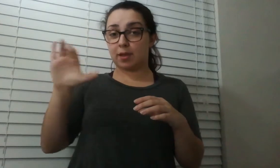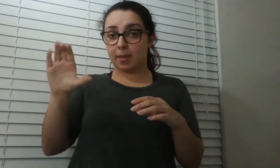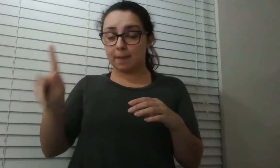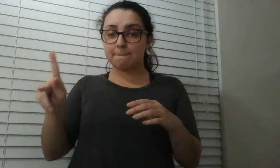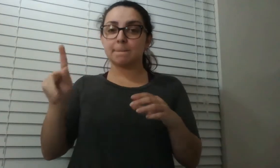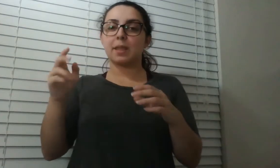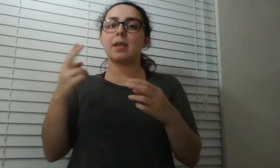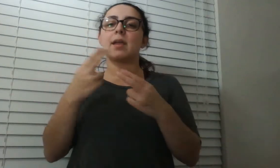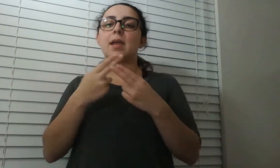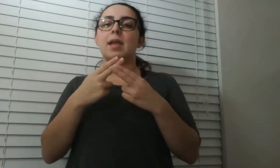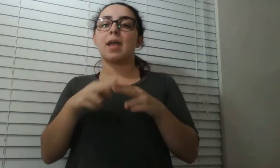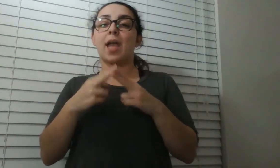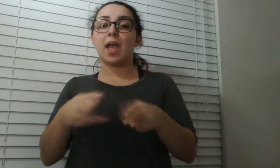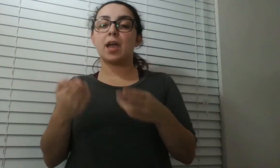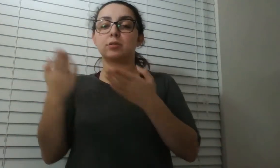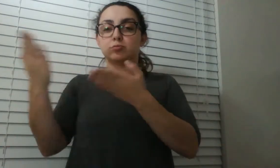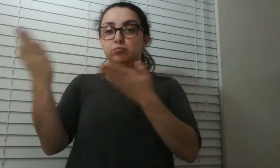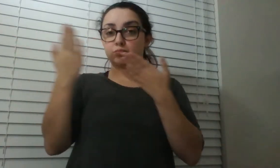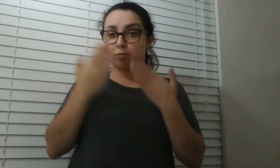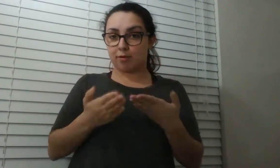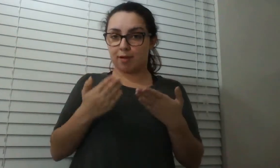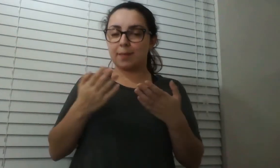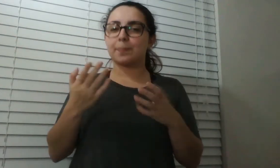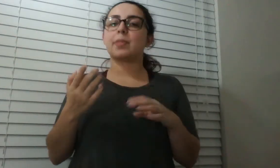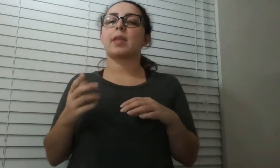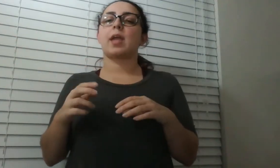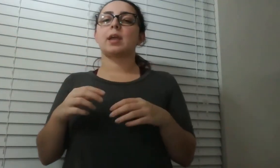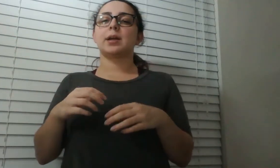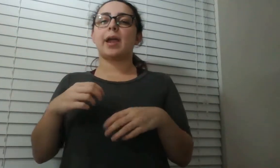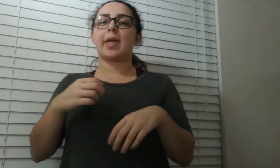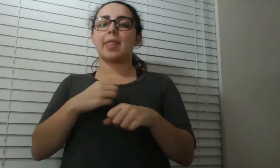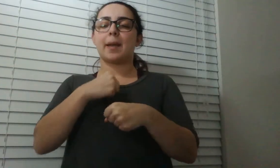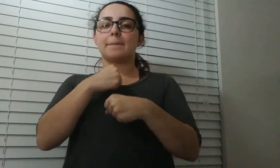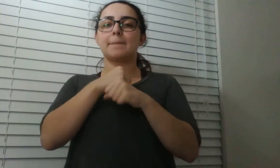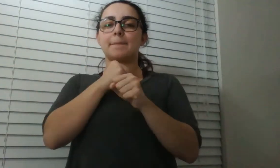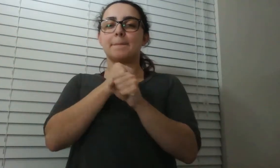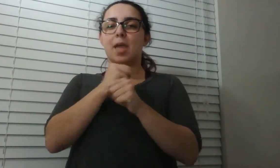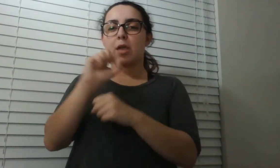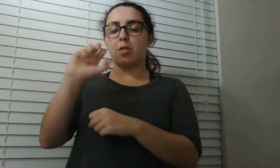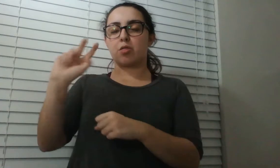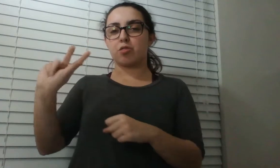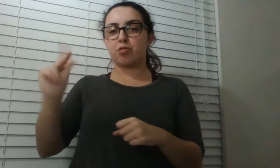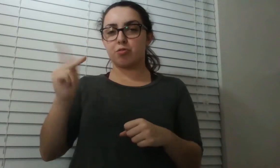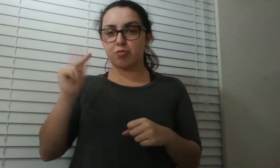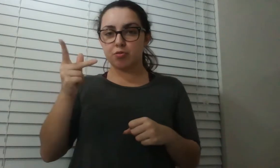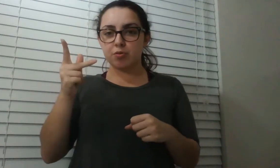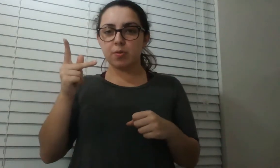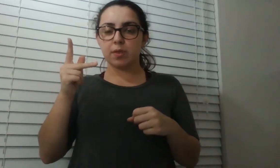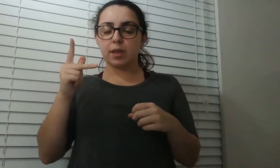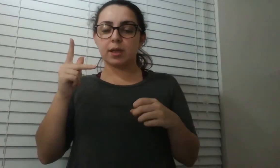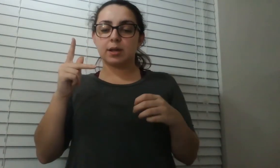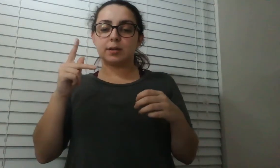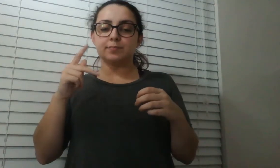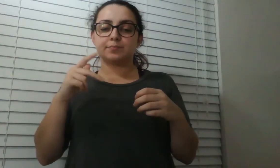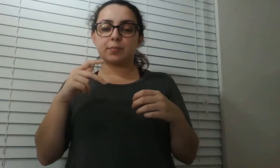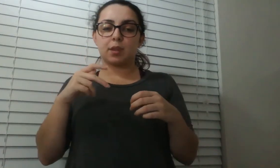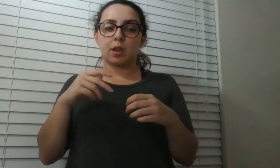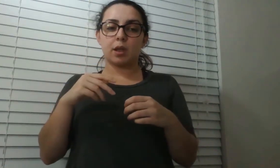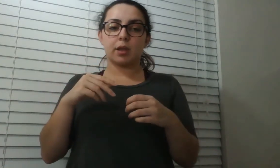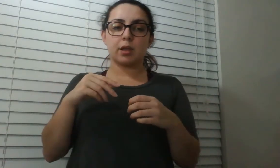We asked him to bring his egg in. The technician put it into the scanner, It's a machine that takes like 360-degree images. which you can then use